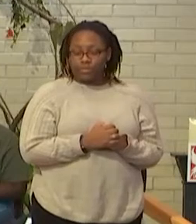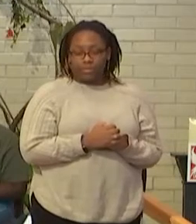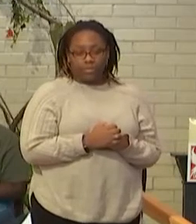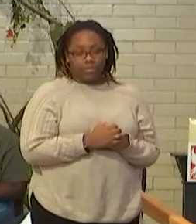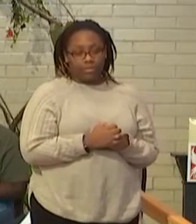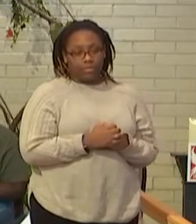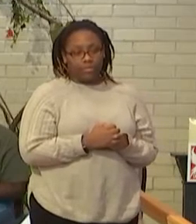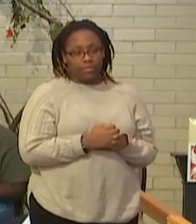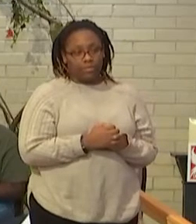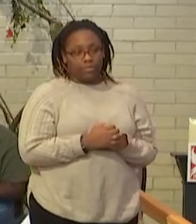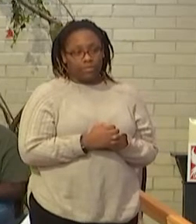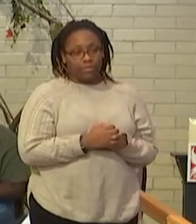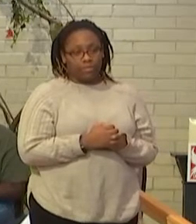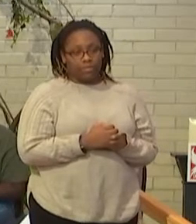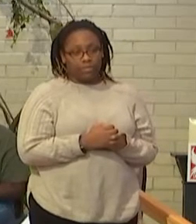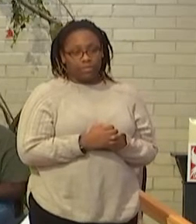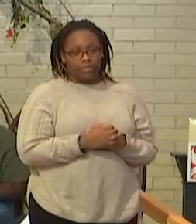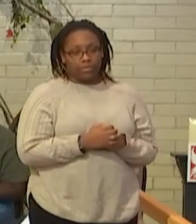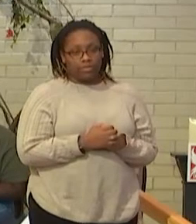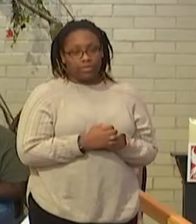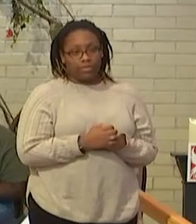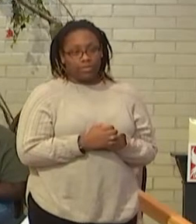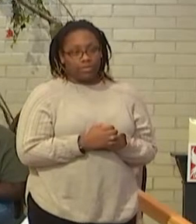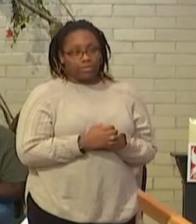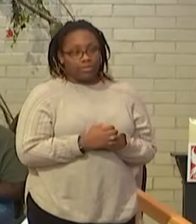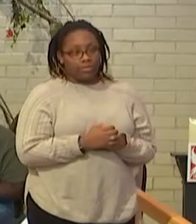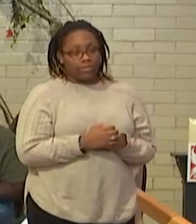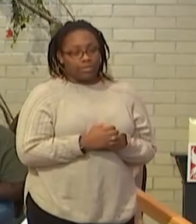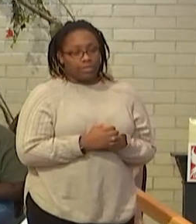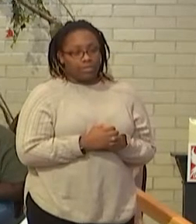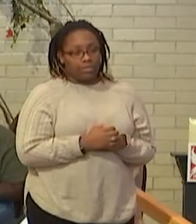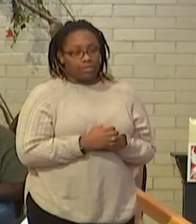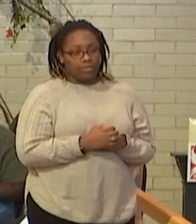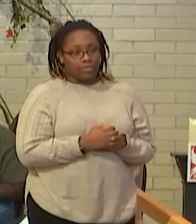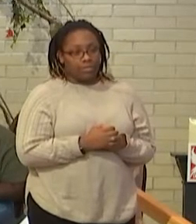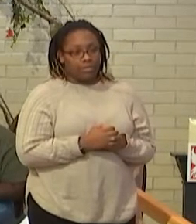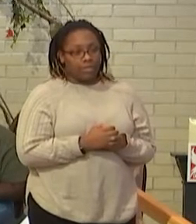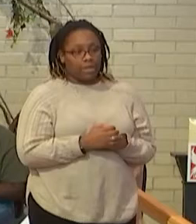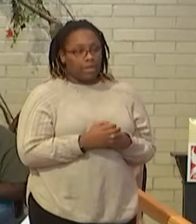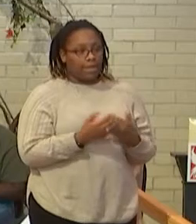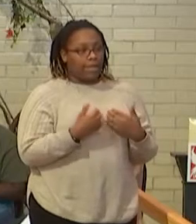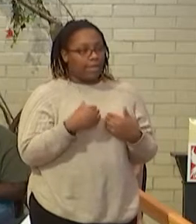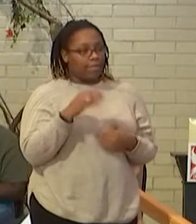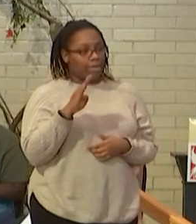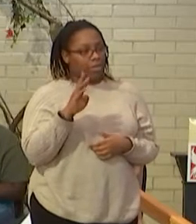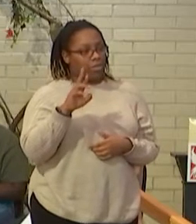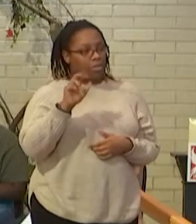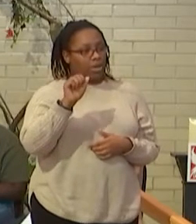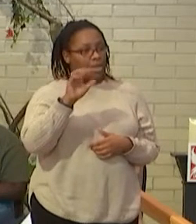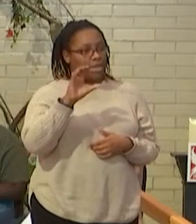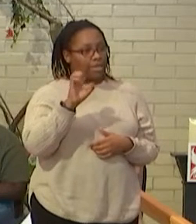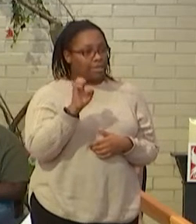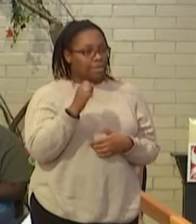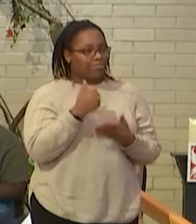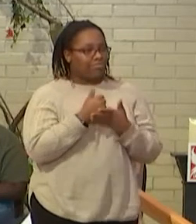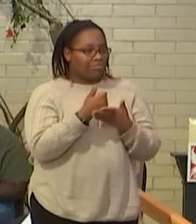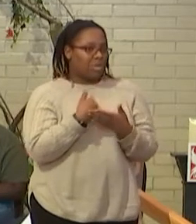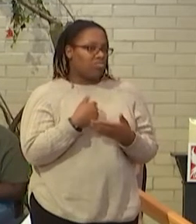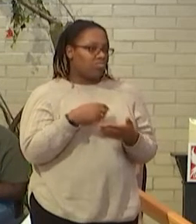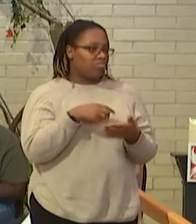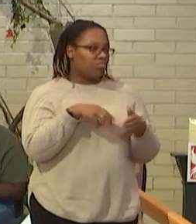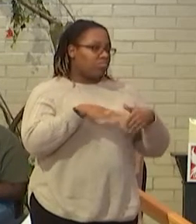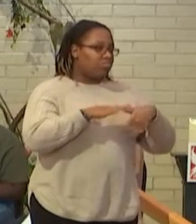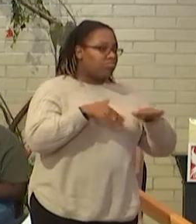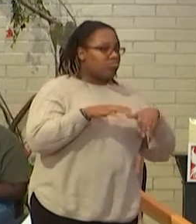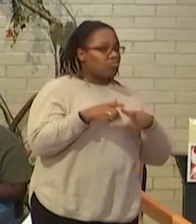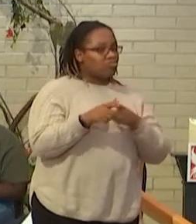that. So I have right side weakness, as I mentioned before, and so I wear a brace, which helps me walk, run, jump, dance, just all